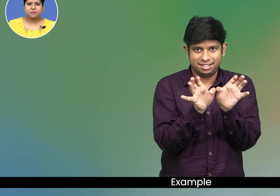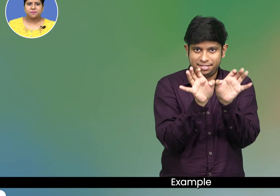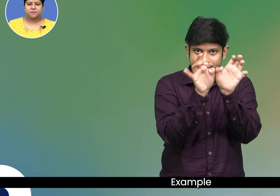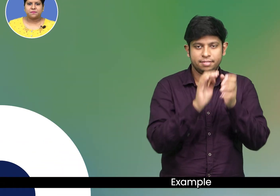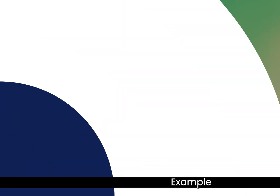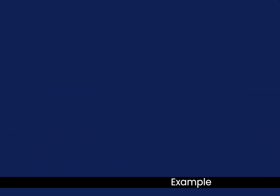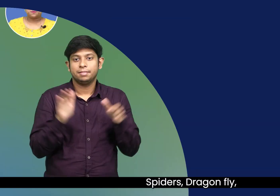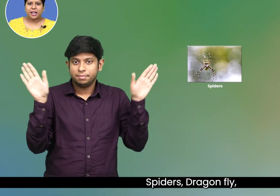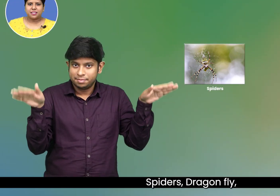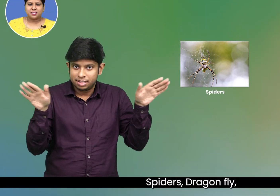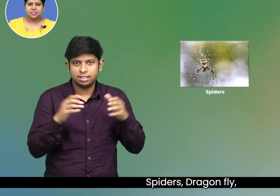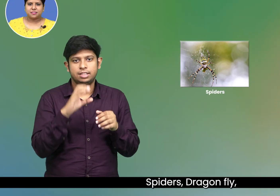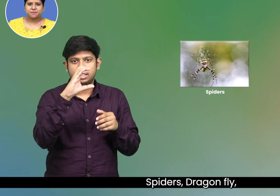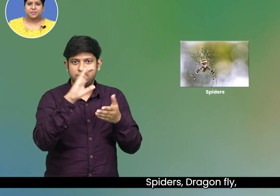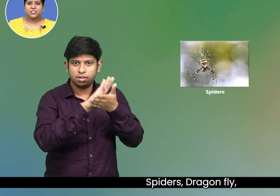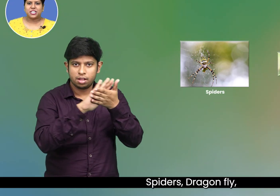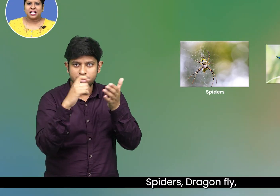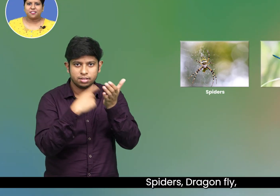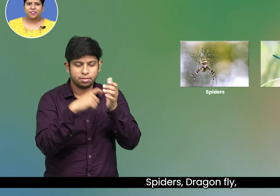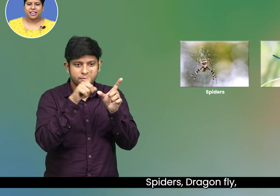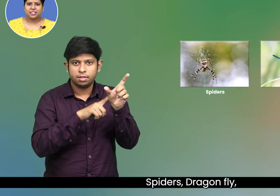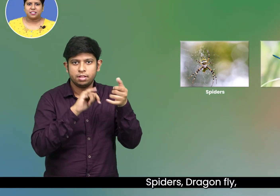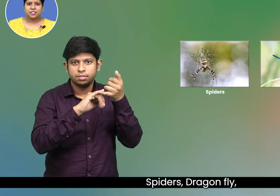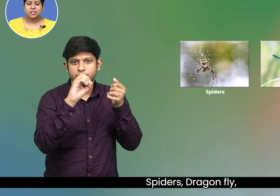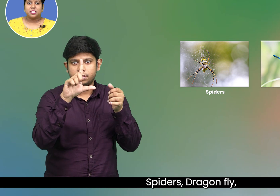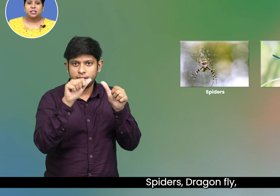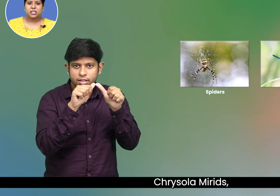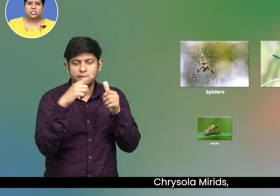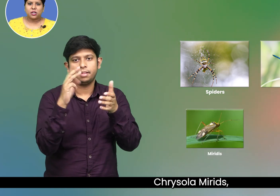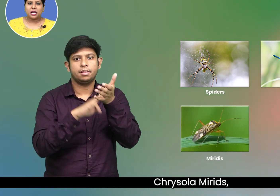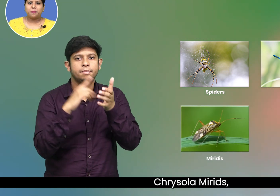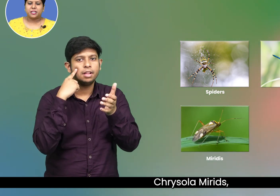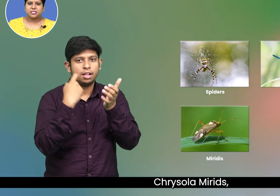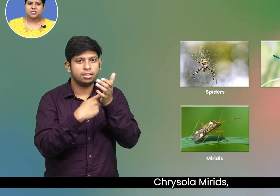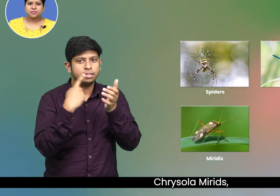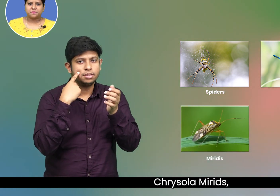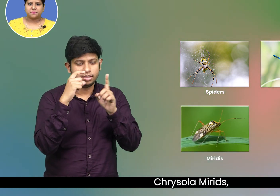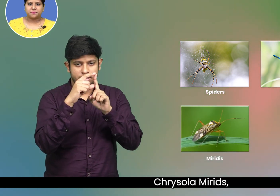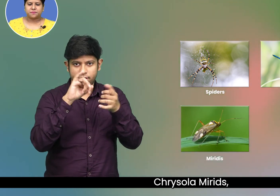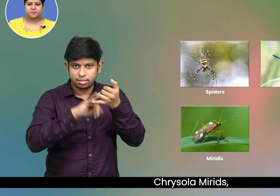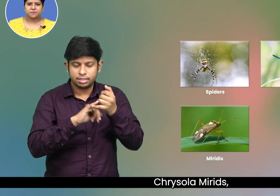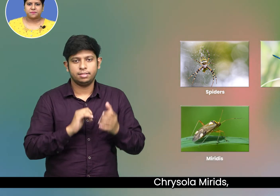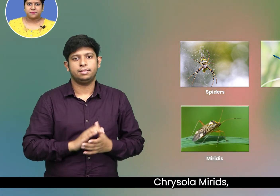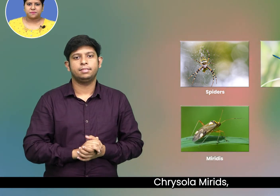Example, spiders, dragonfly, Chrysola myrrhets,